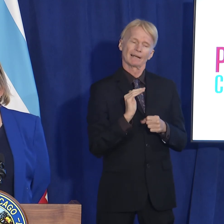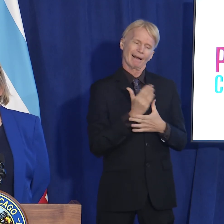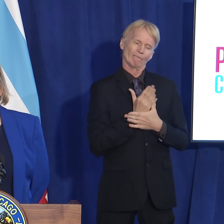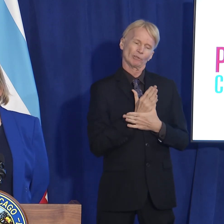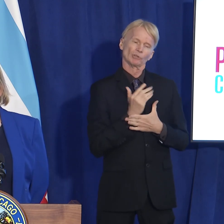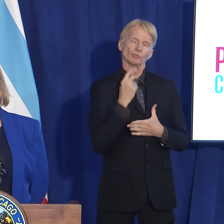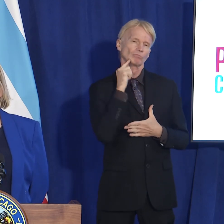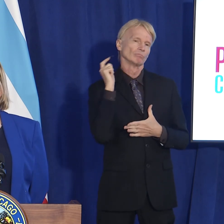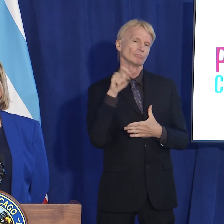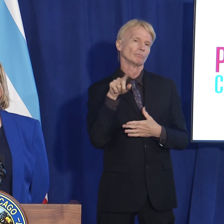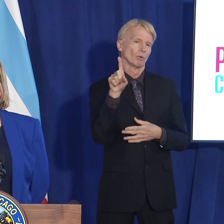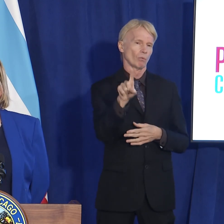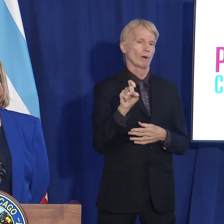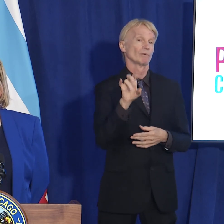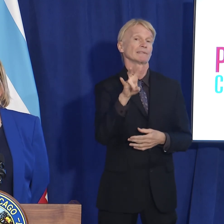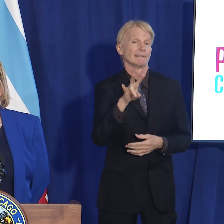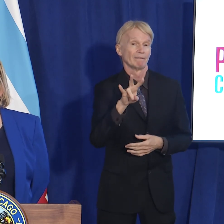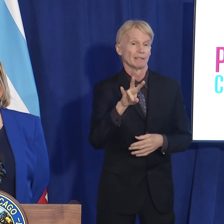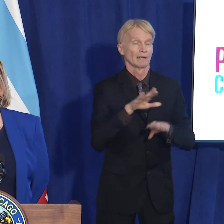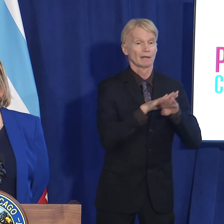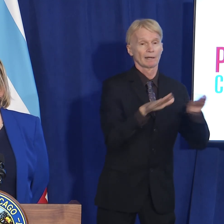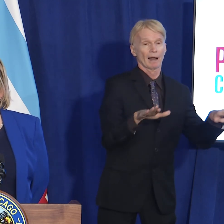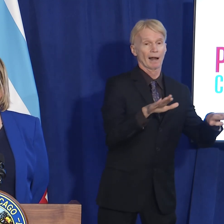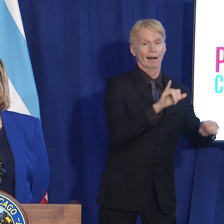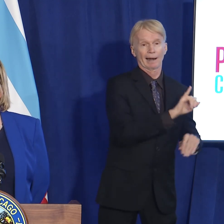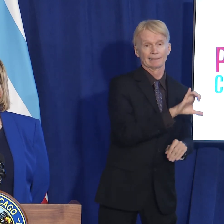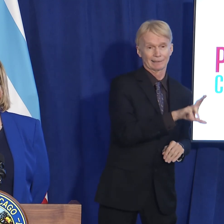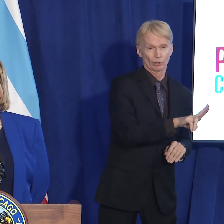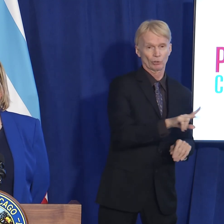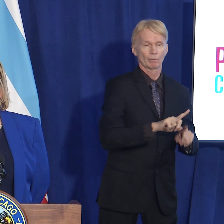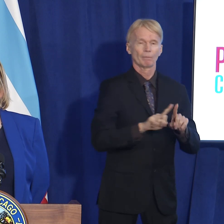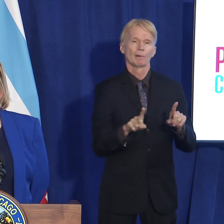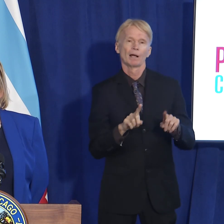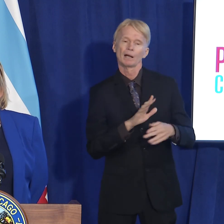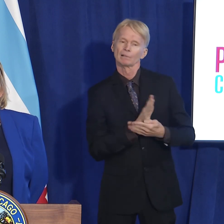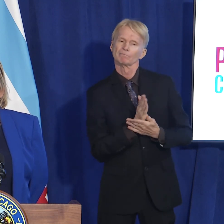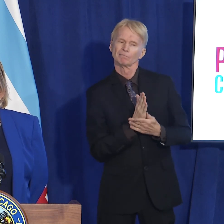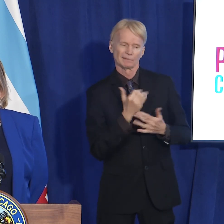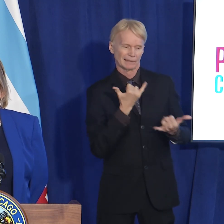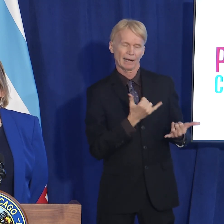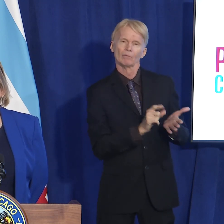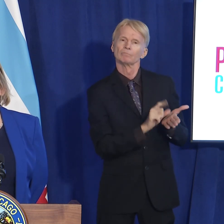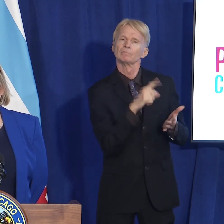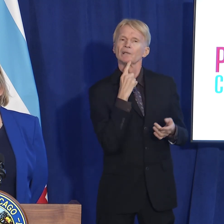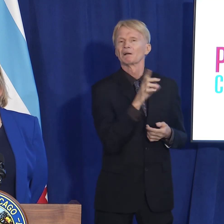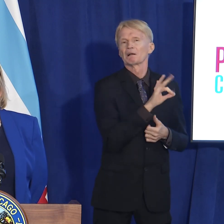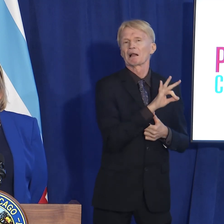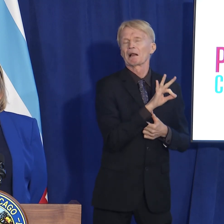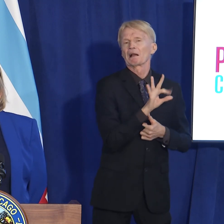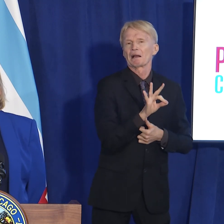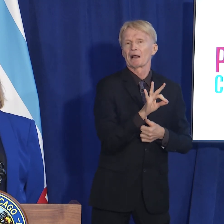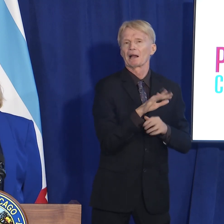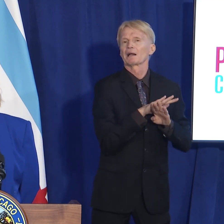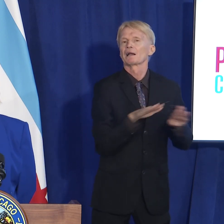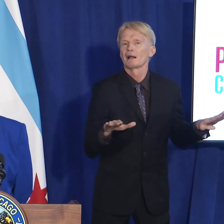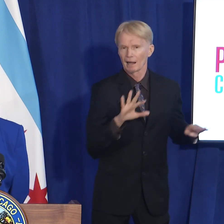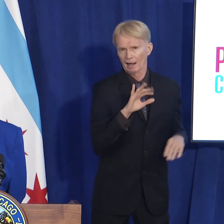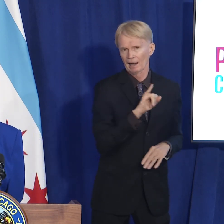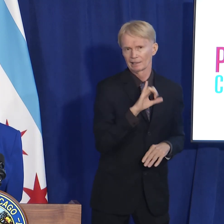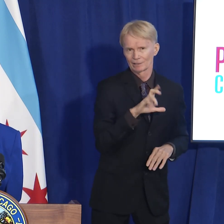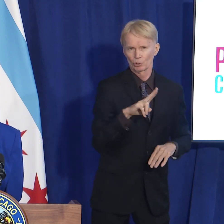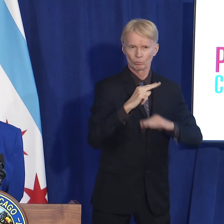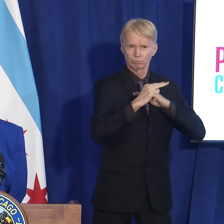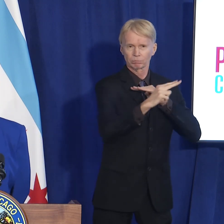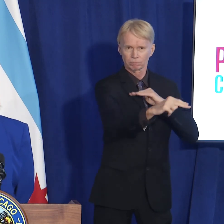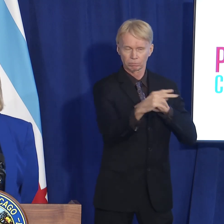about 117 in the non-ICU, but the most recent data was about 99 to 100 in the non-ICU. And then we're in the sort